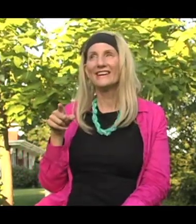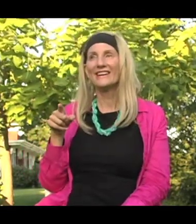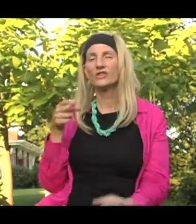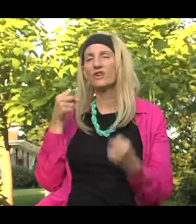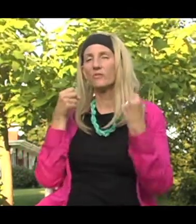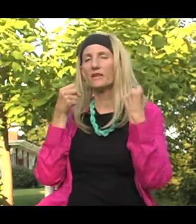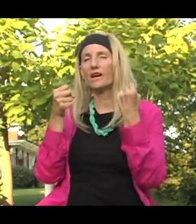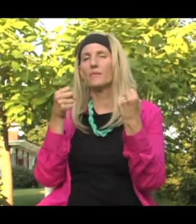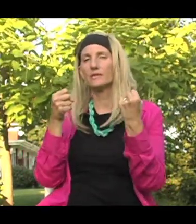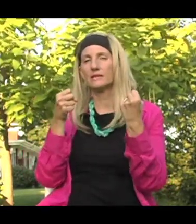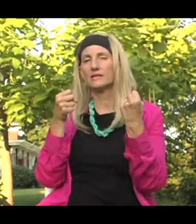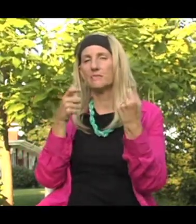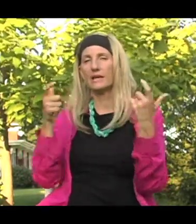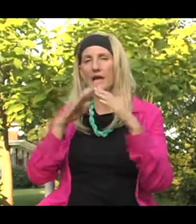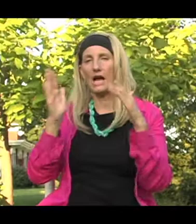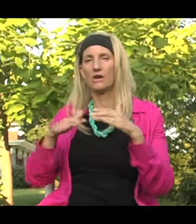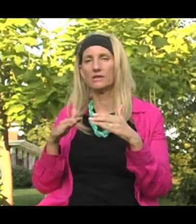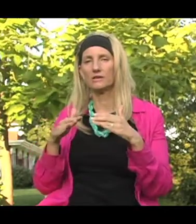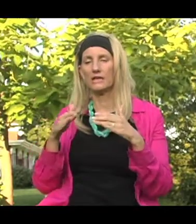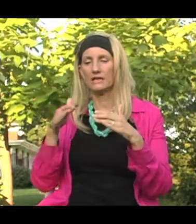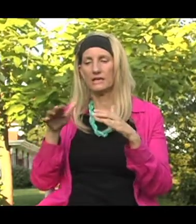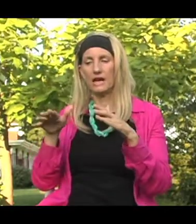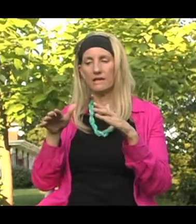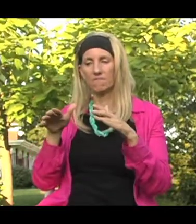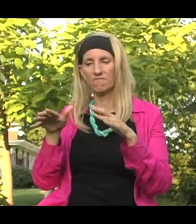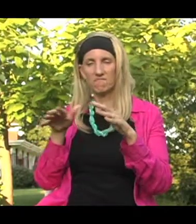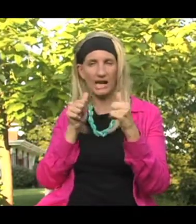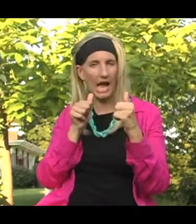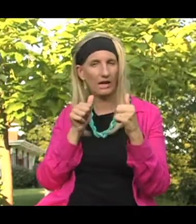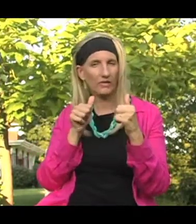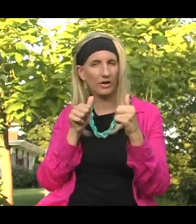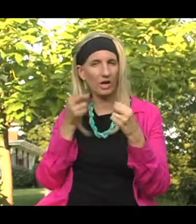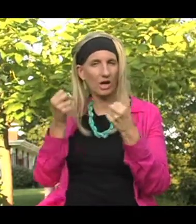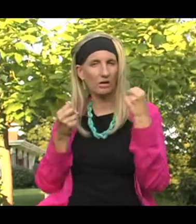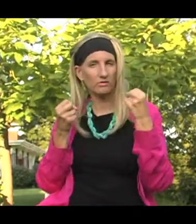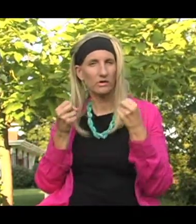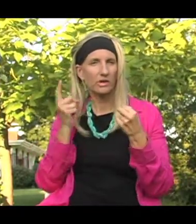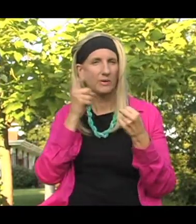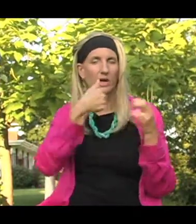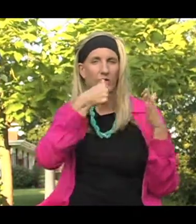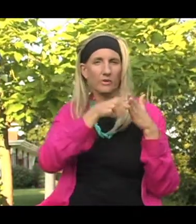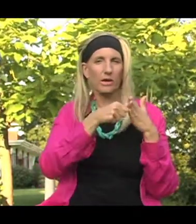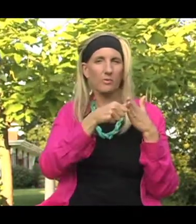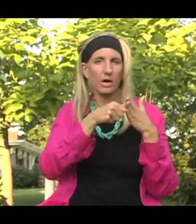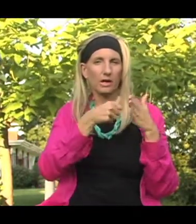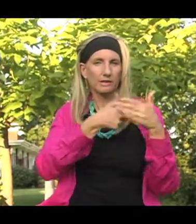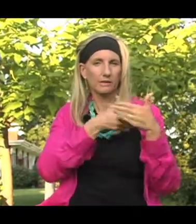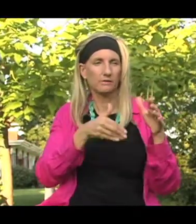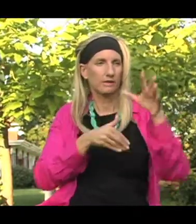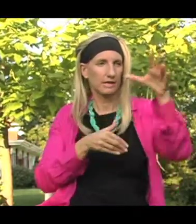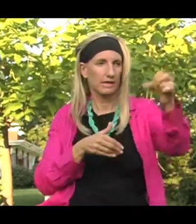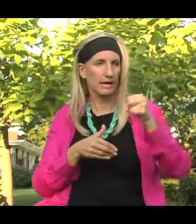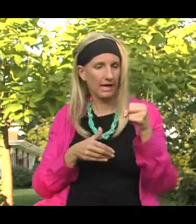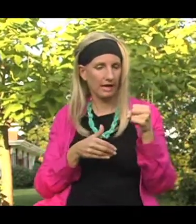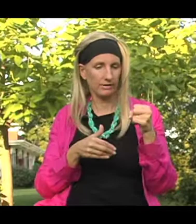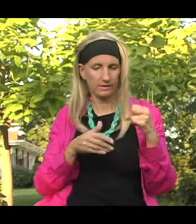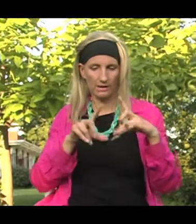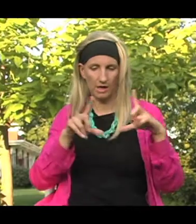he drove me up to this big house, and he got out of the car, he went over to the mailbox, he got out this